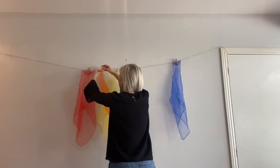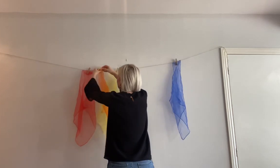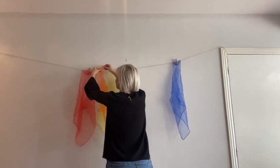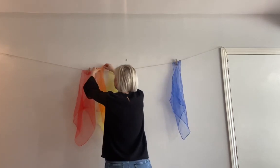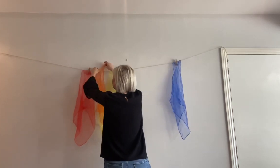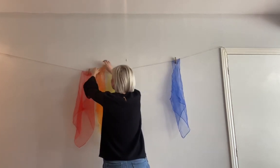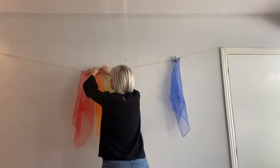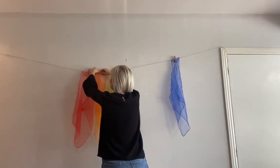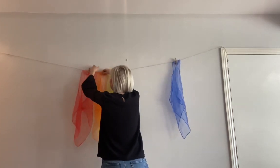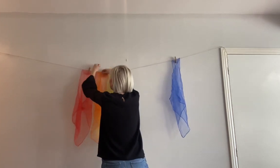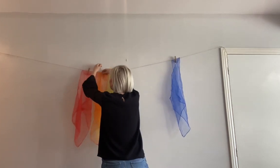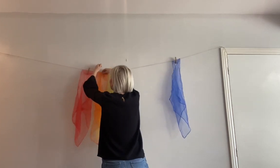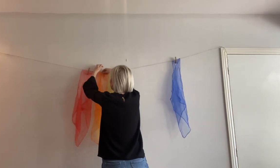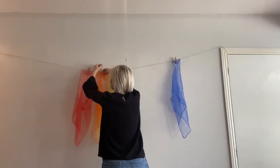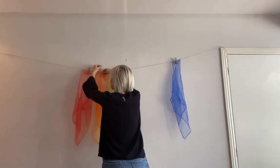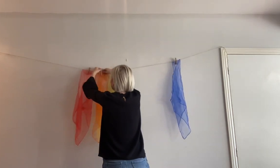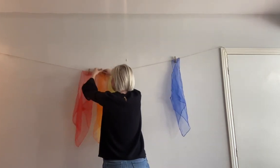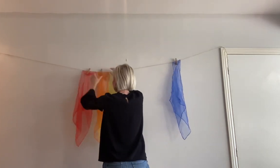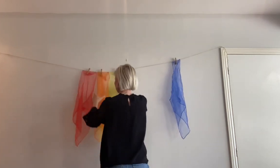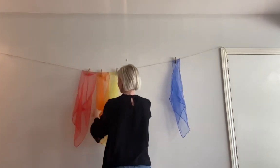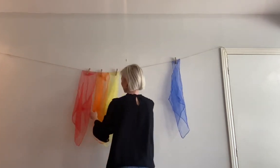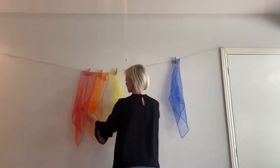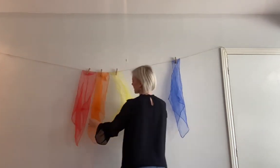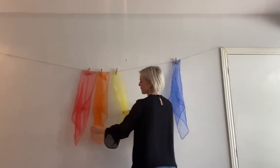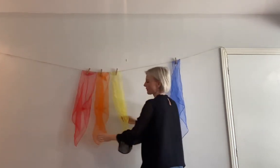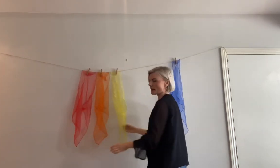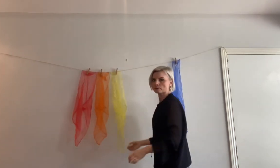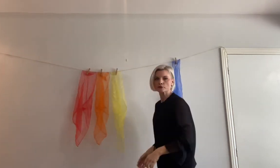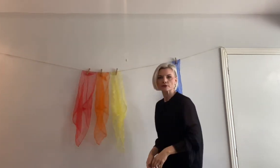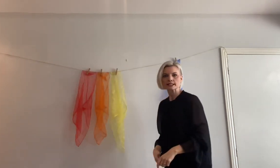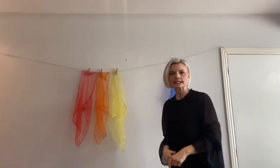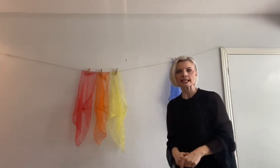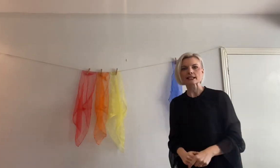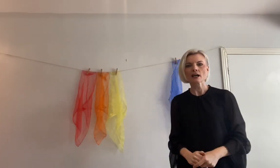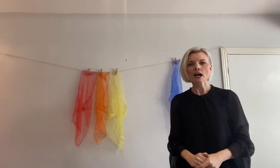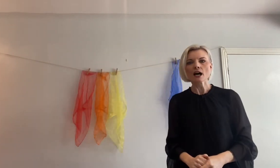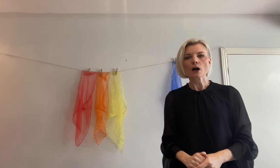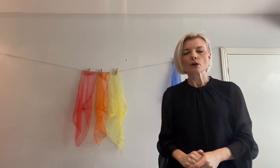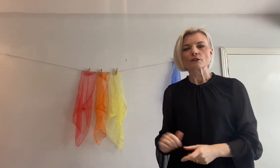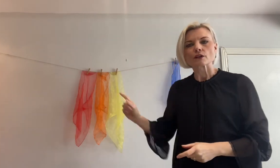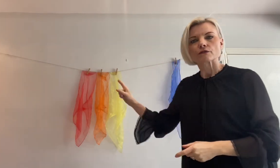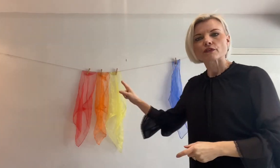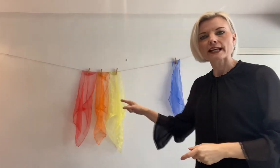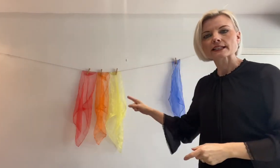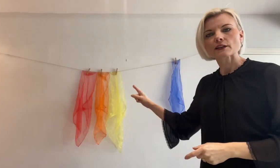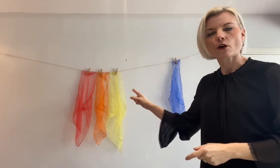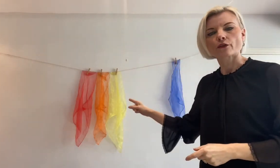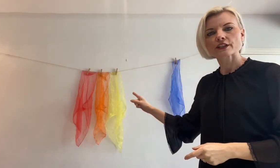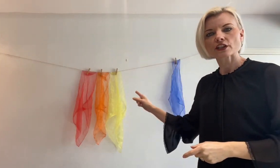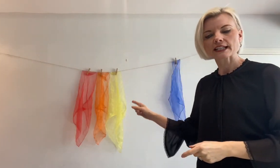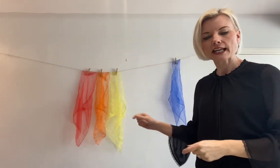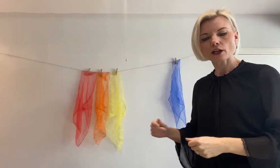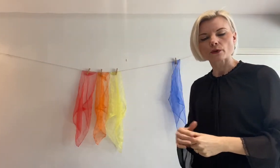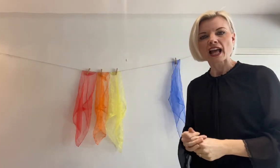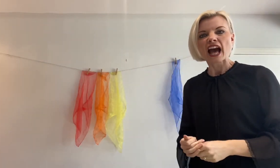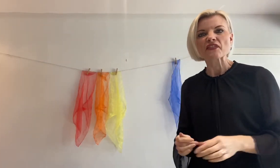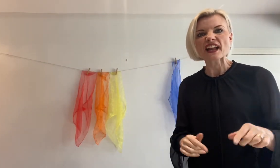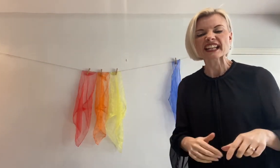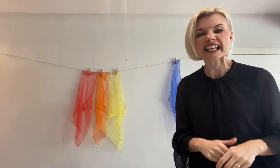orange. Look at that. Isn't that pretty? Red and orange and yellow. And then he